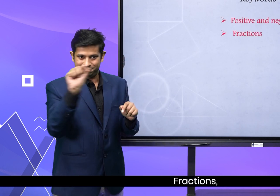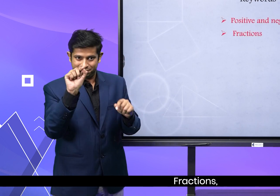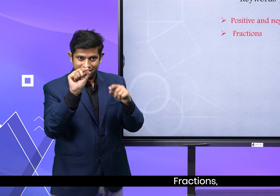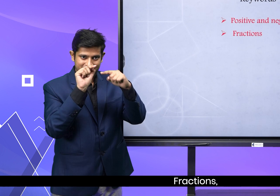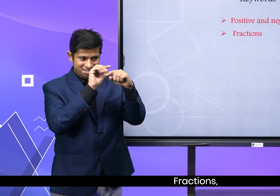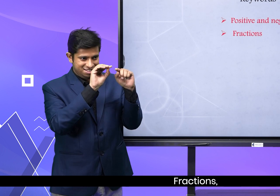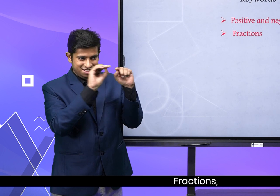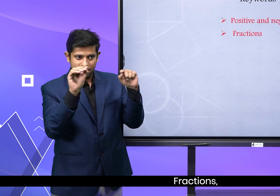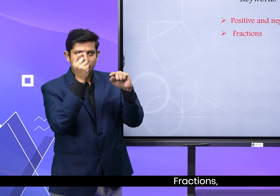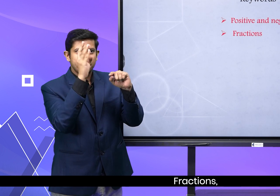fractions,